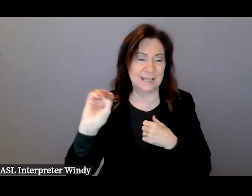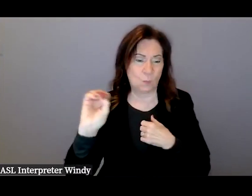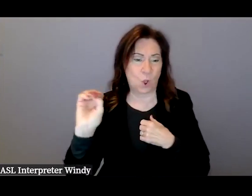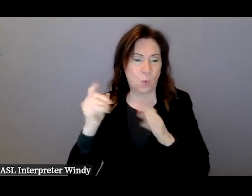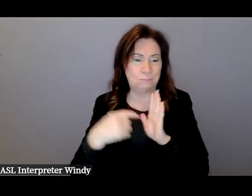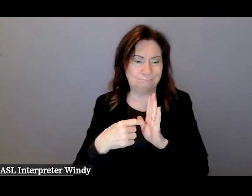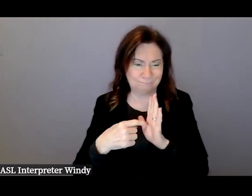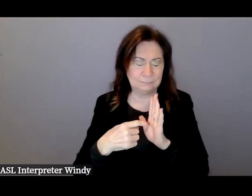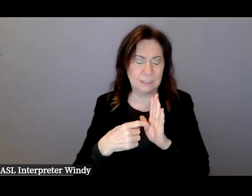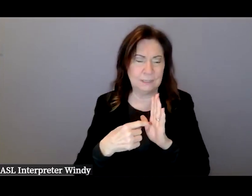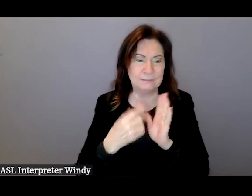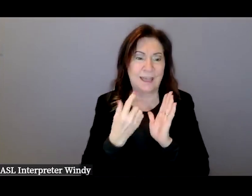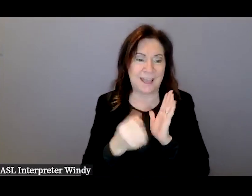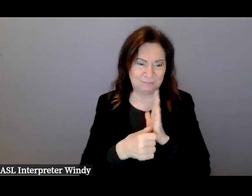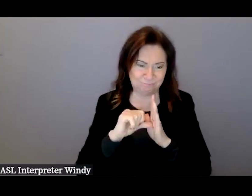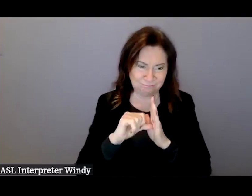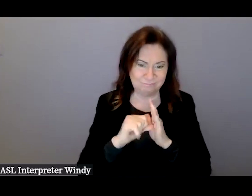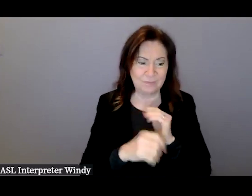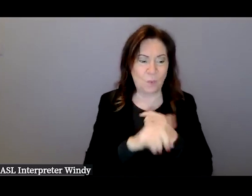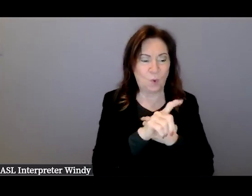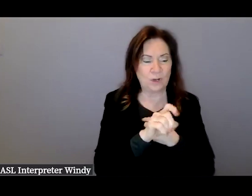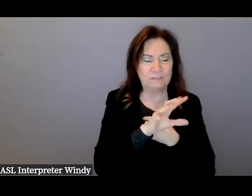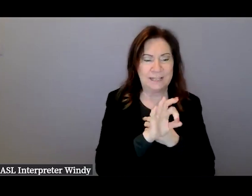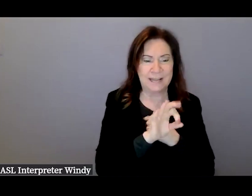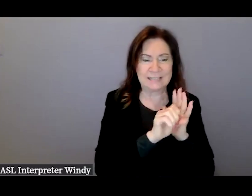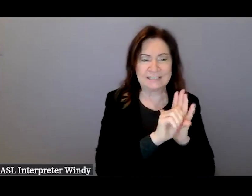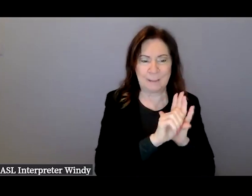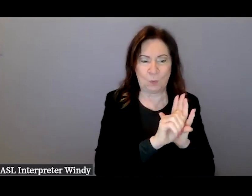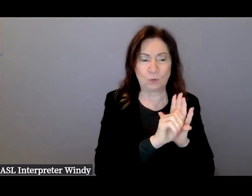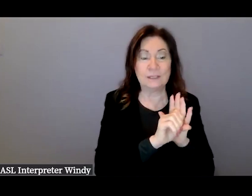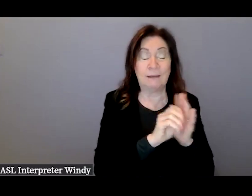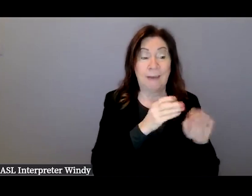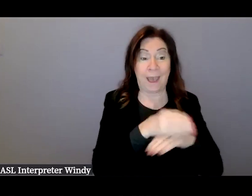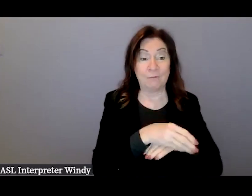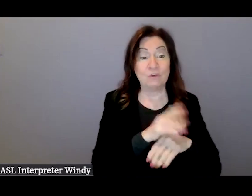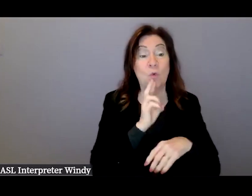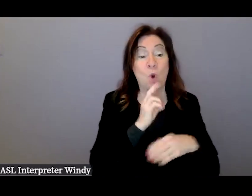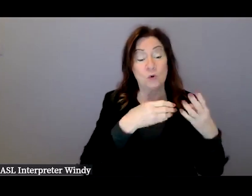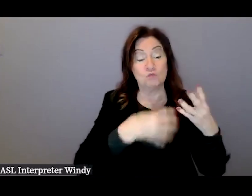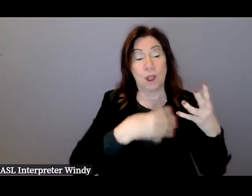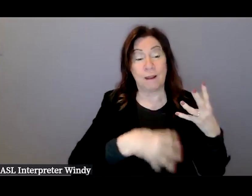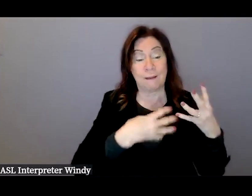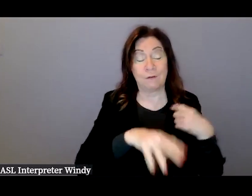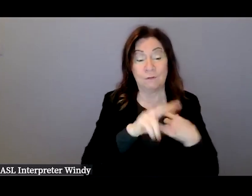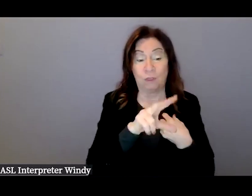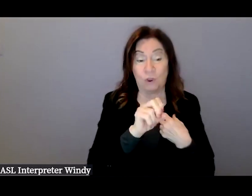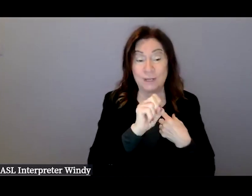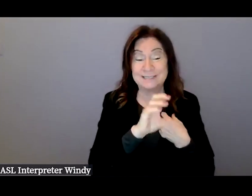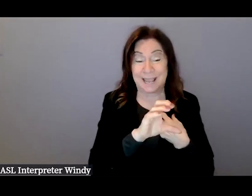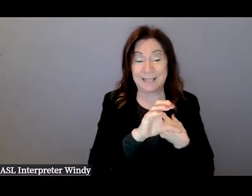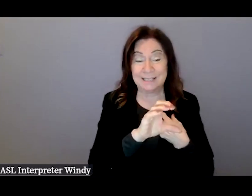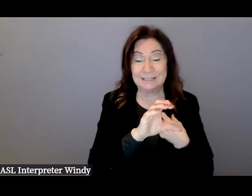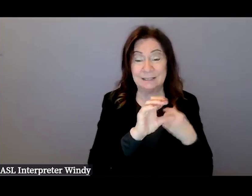again. Out of 159 samples, after flushing for 30 seconds, 0